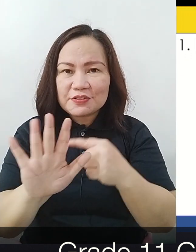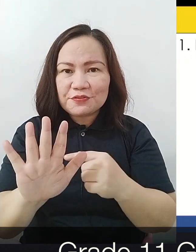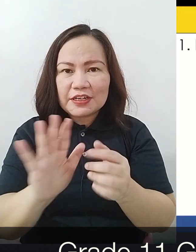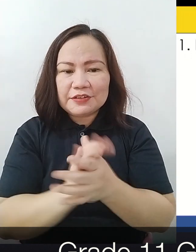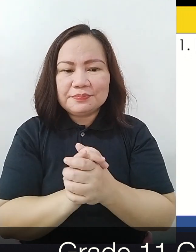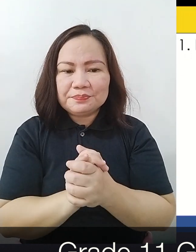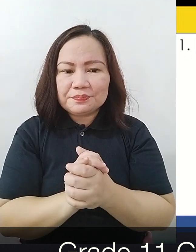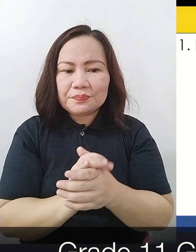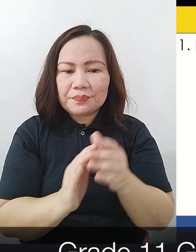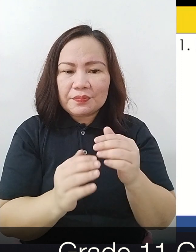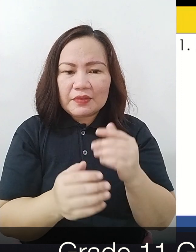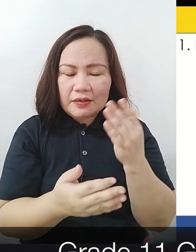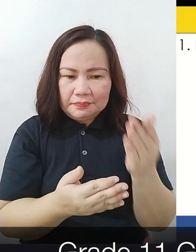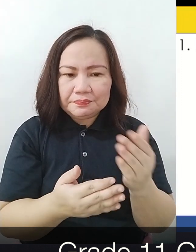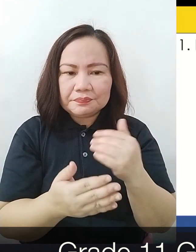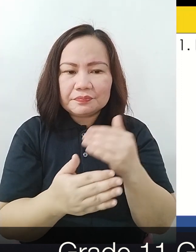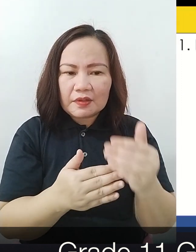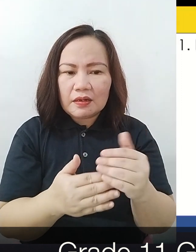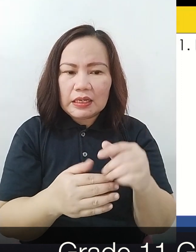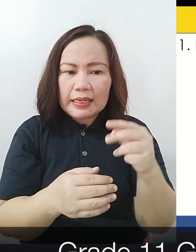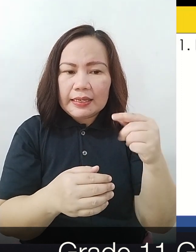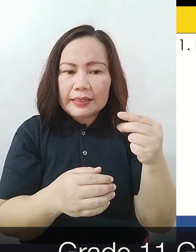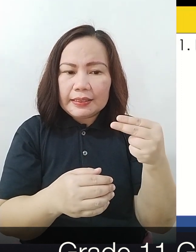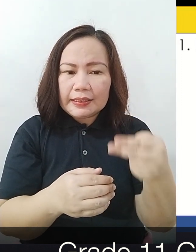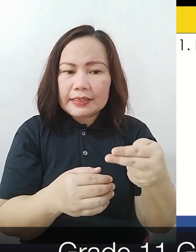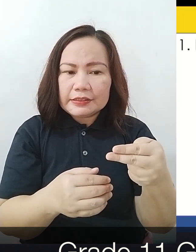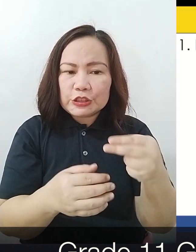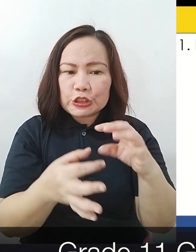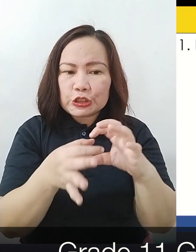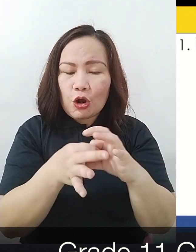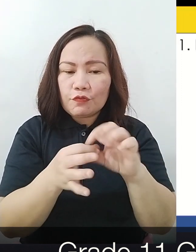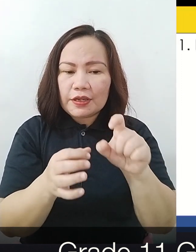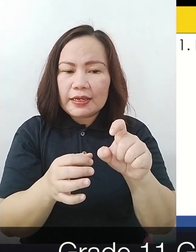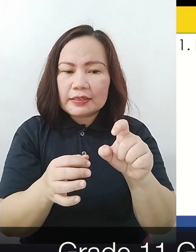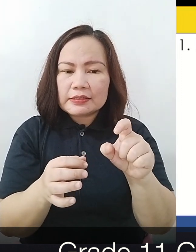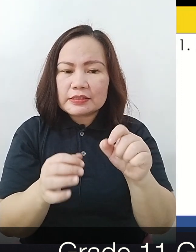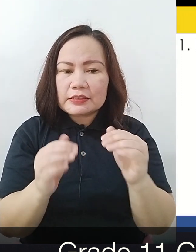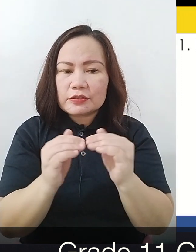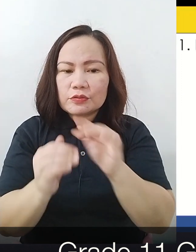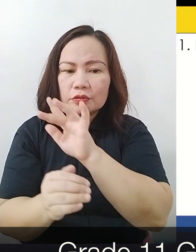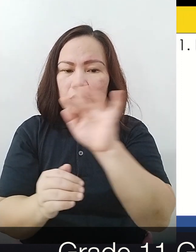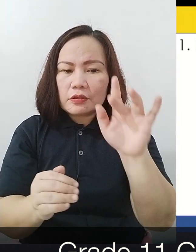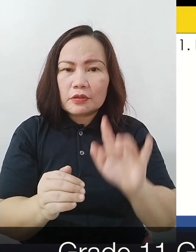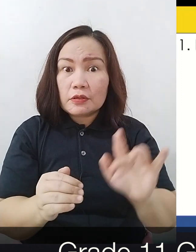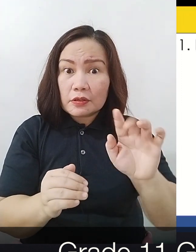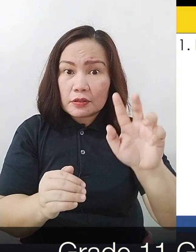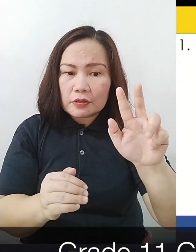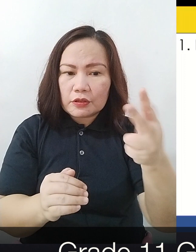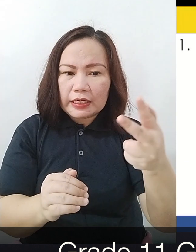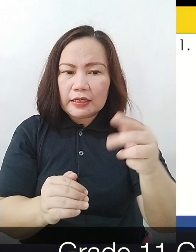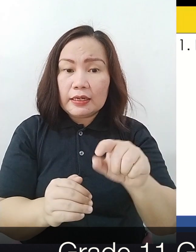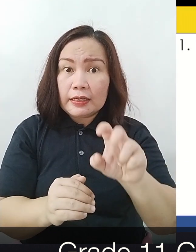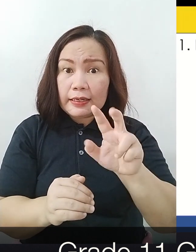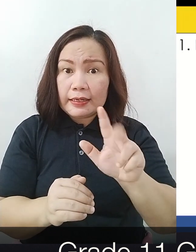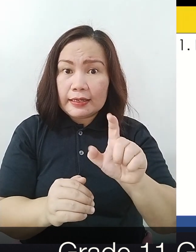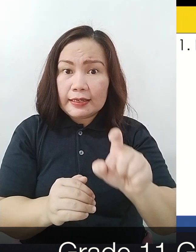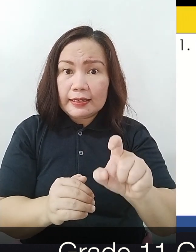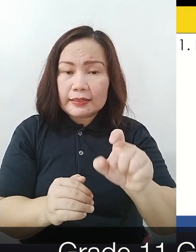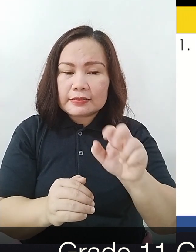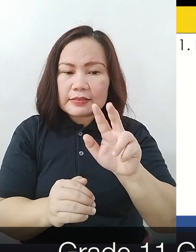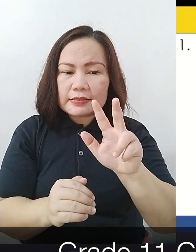positive 5. Another, h of x is equal to the cube root of x cubed plus x plus 3.